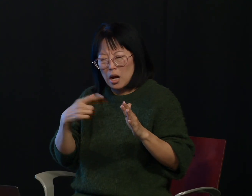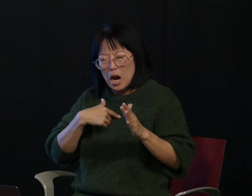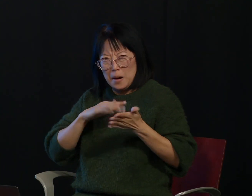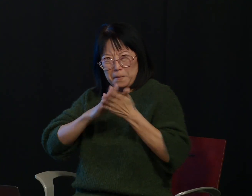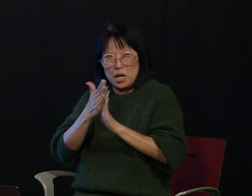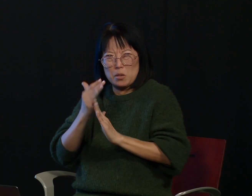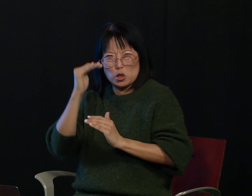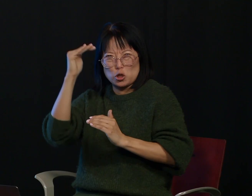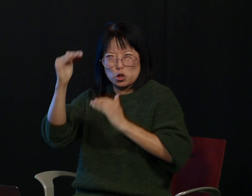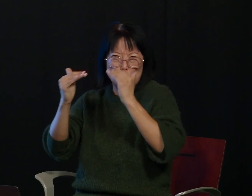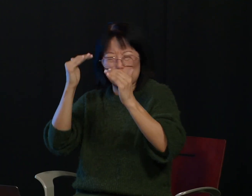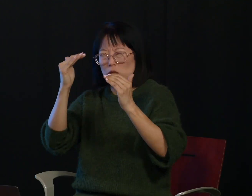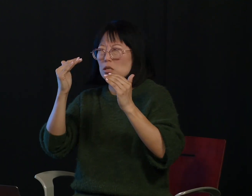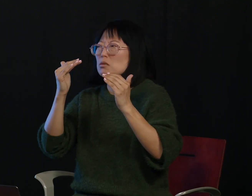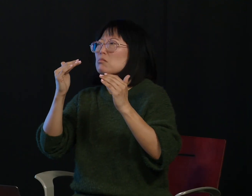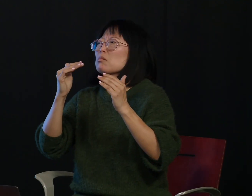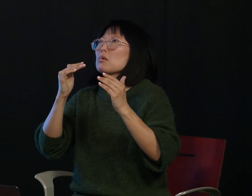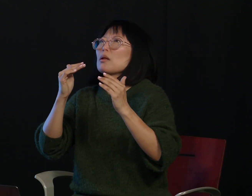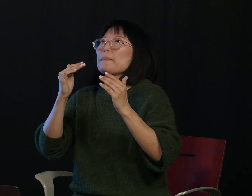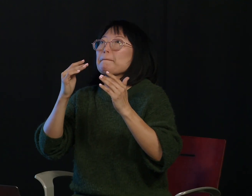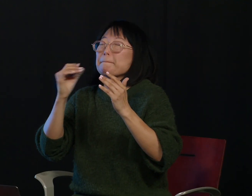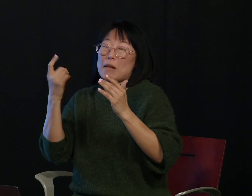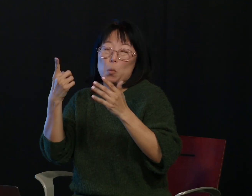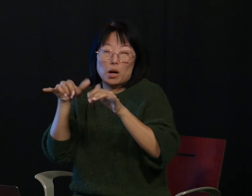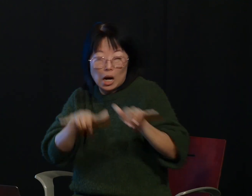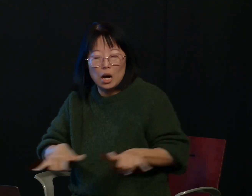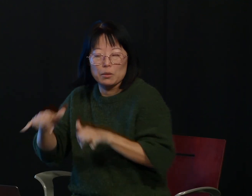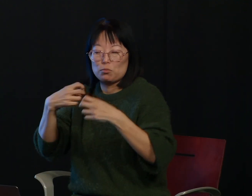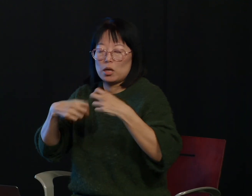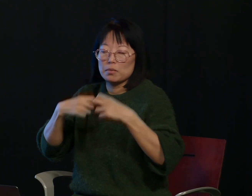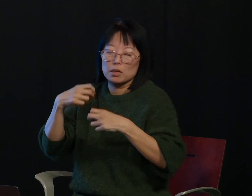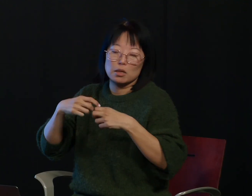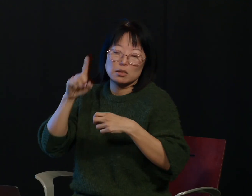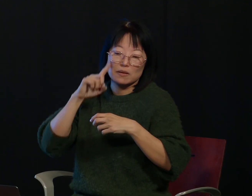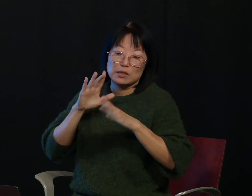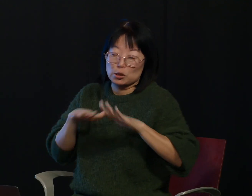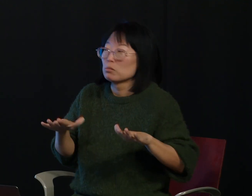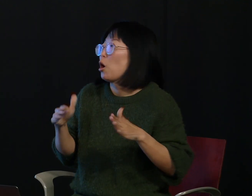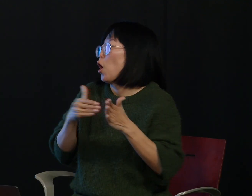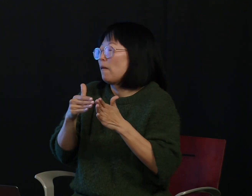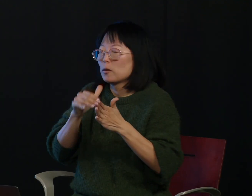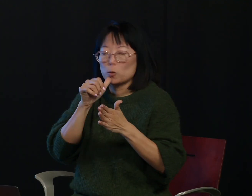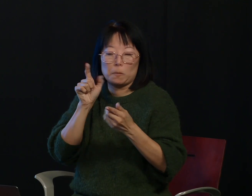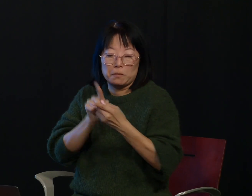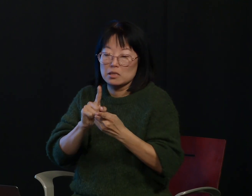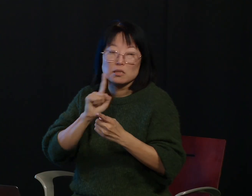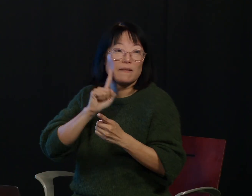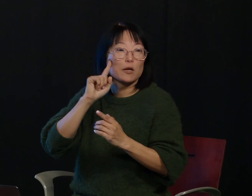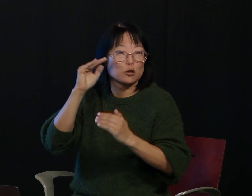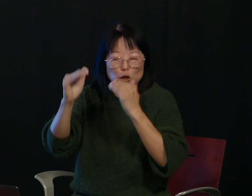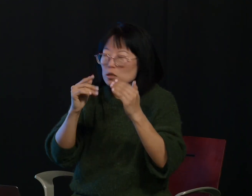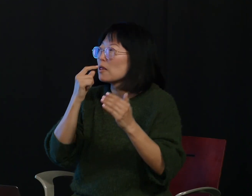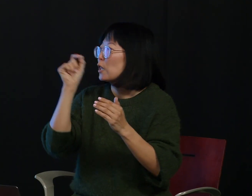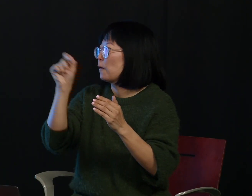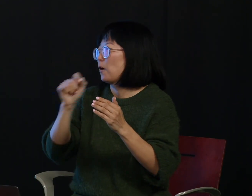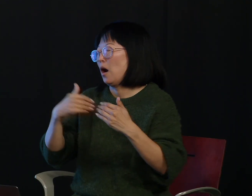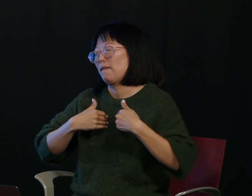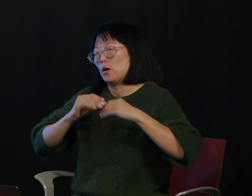do. They wouldn't know what would happen when they became an adult. And a common problem with deaf children is often they never meet a deaf adult, and therefore they